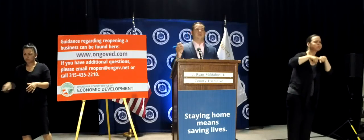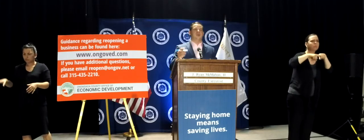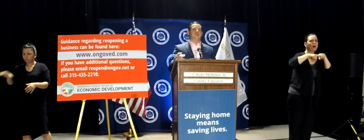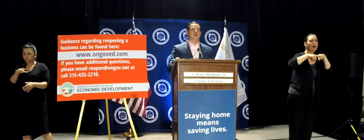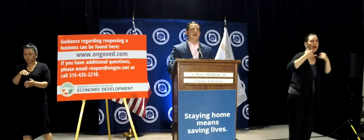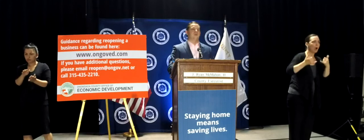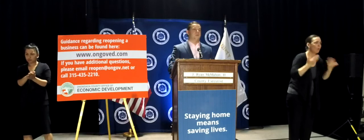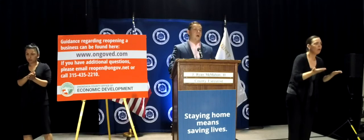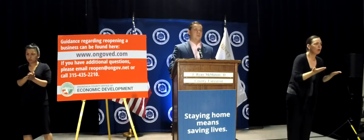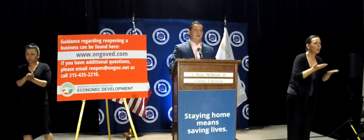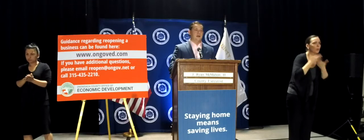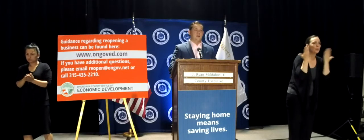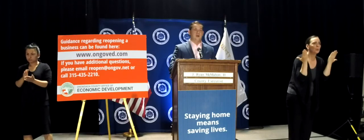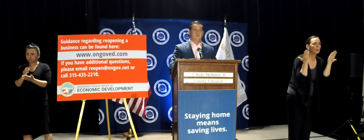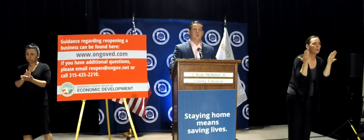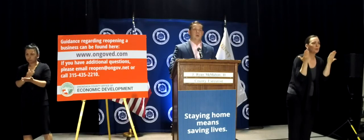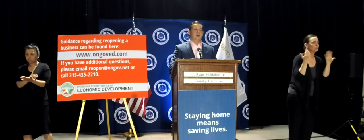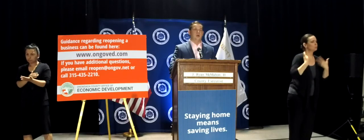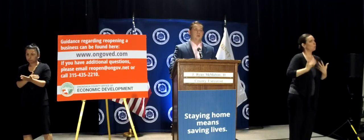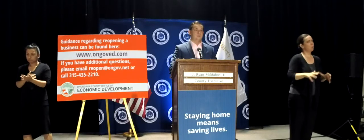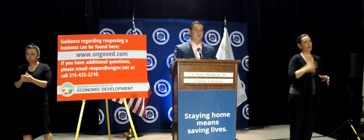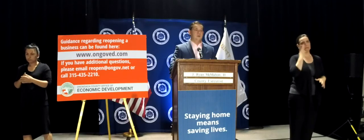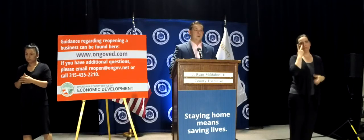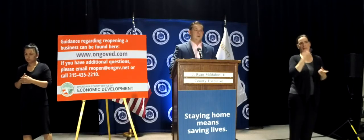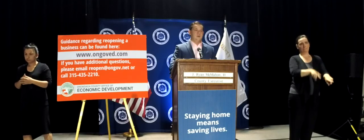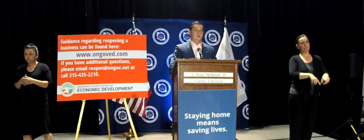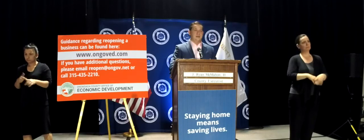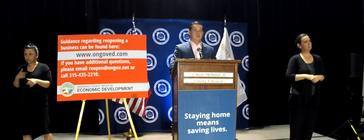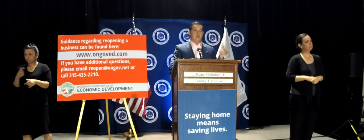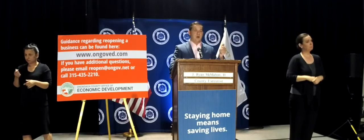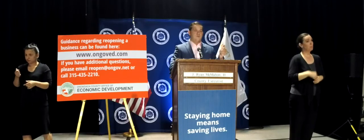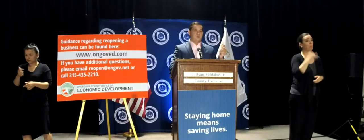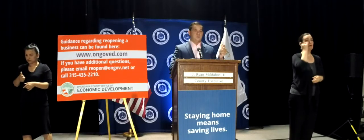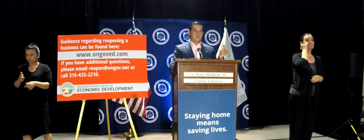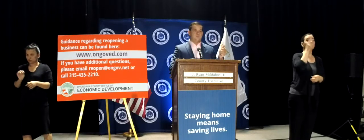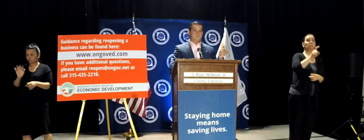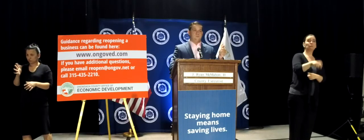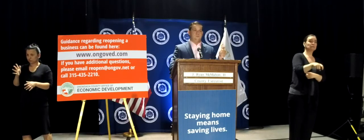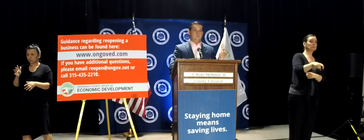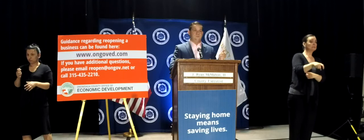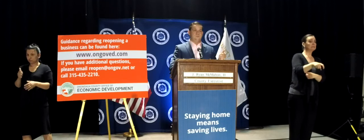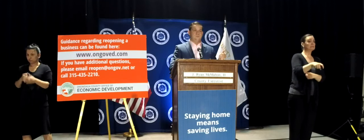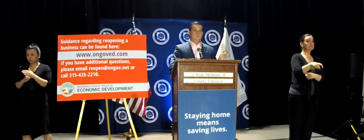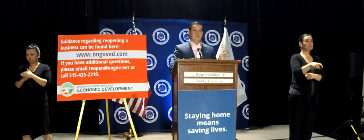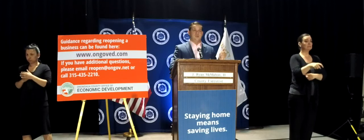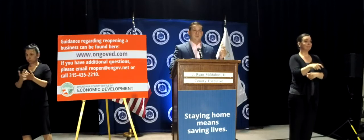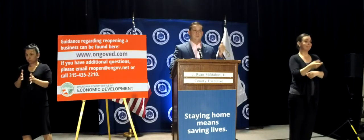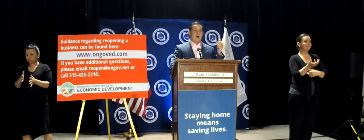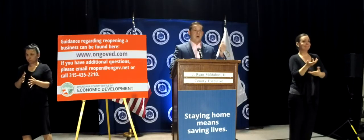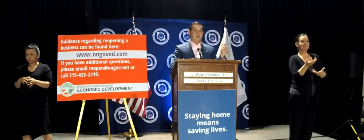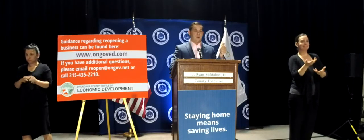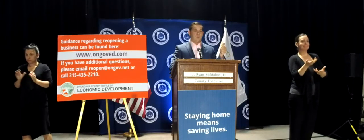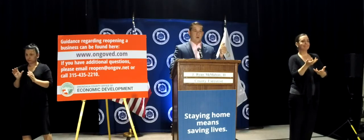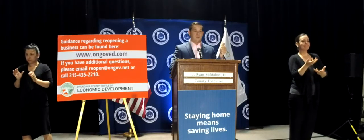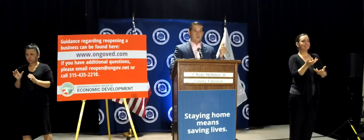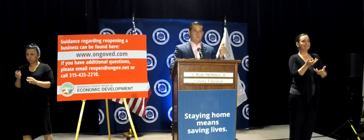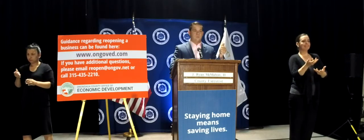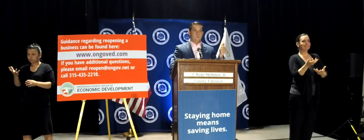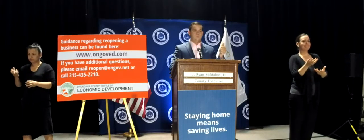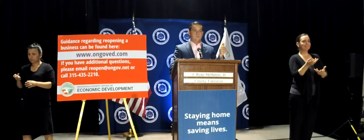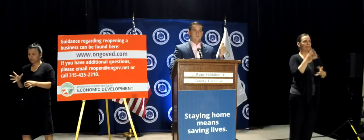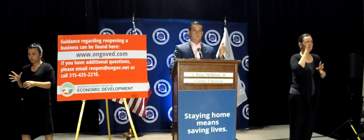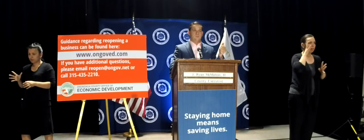have to restructure every department in county government, we'll get hurt. That's your law enforcement. That's your healthcare